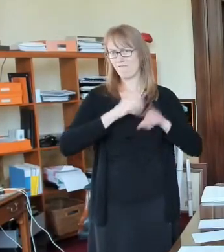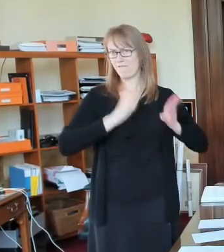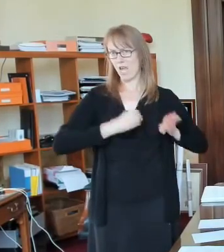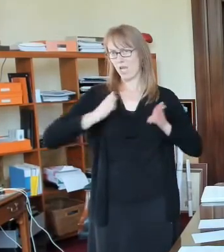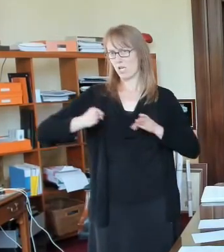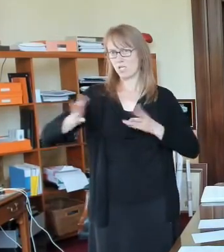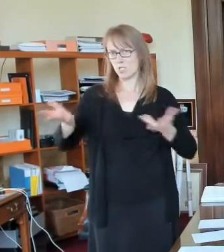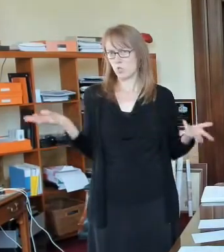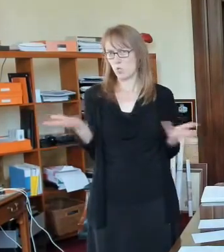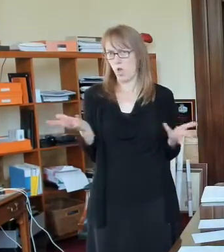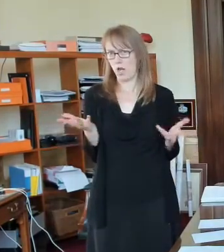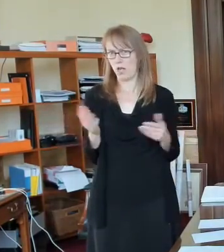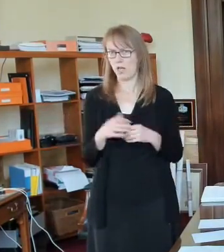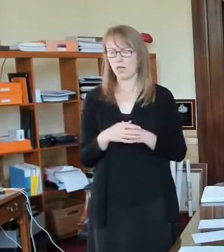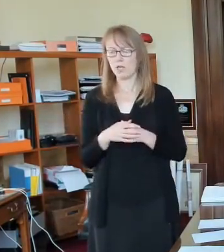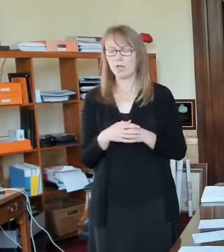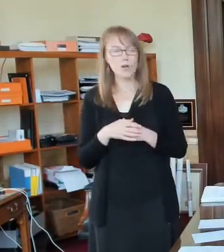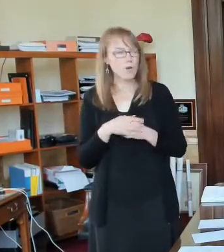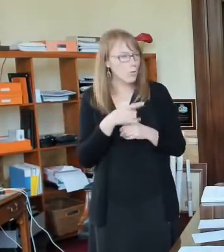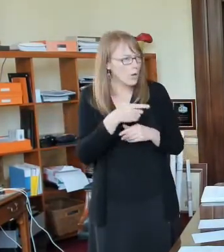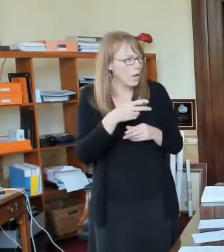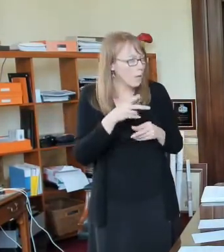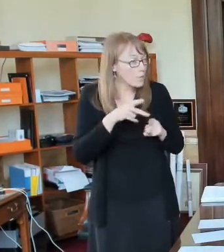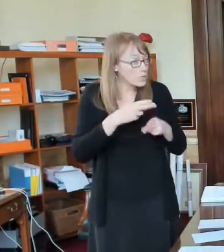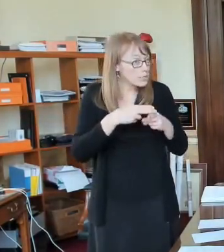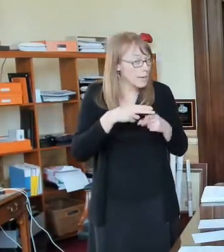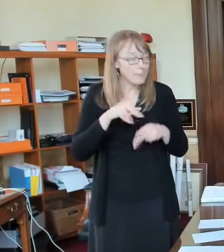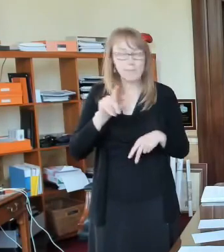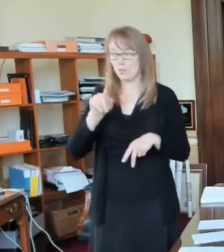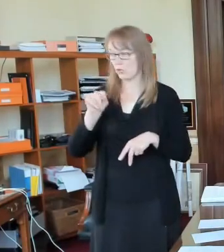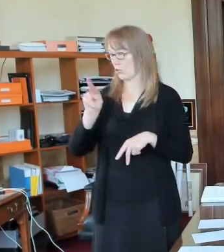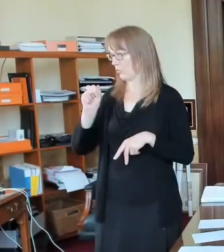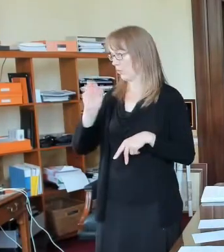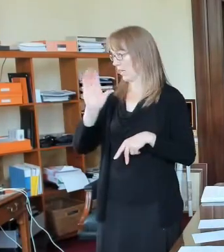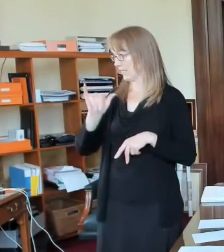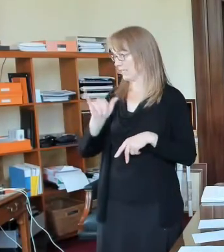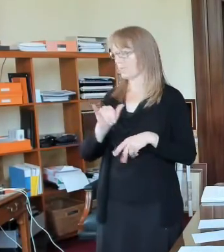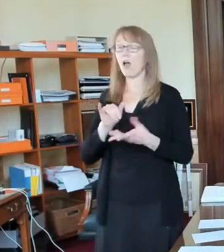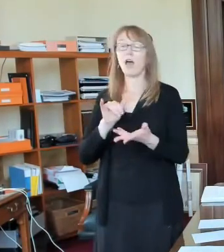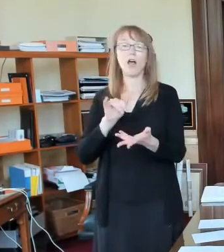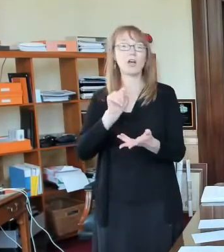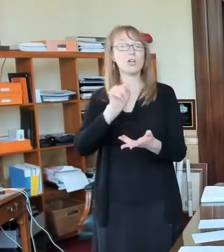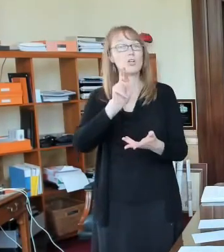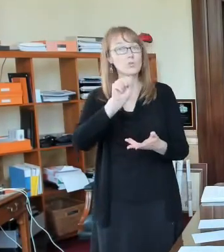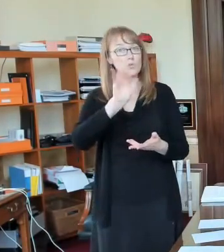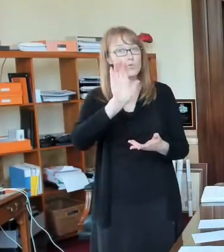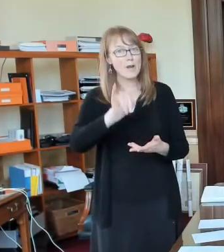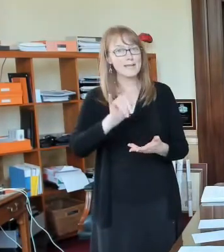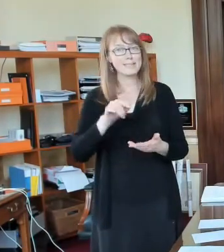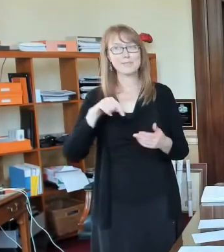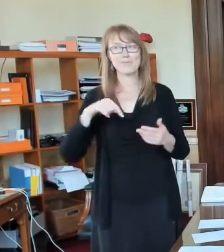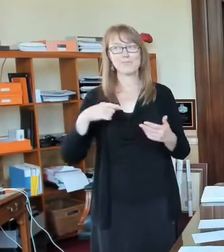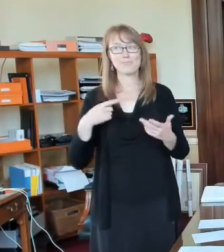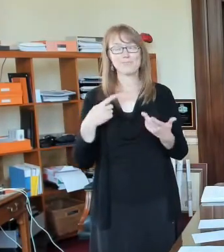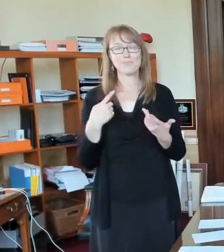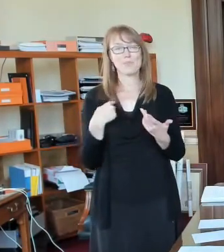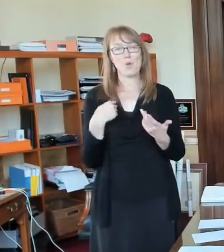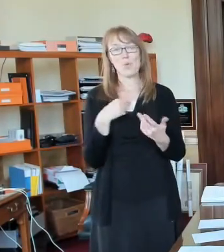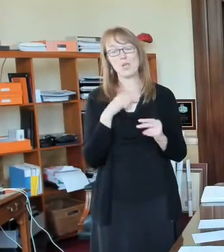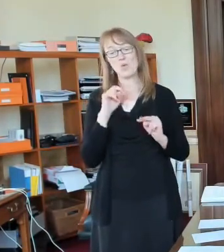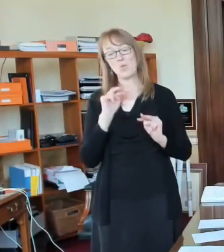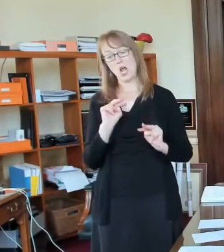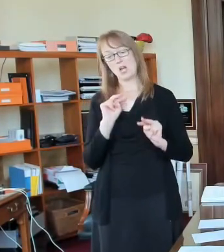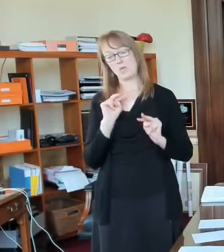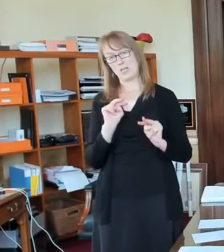Tracy. Tracy, you know, we've addressed this before. This has been a continuum. And so all types